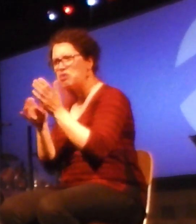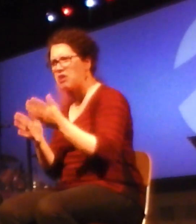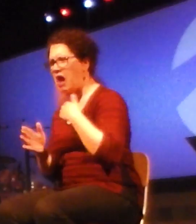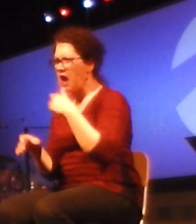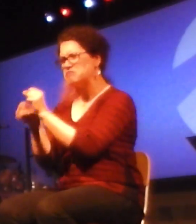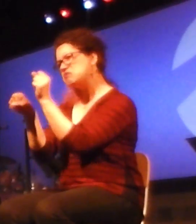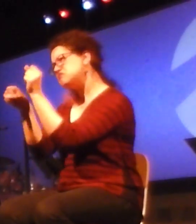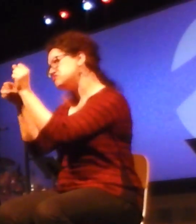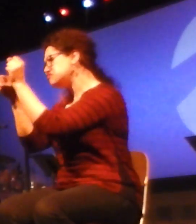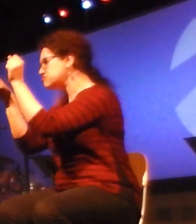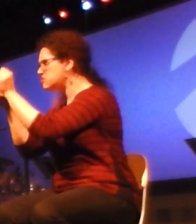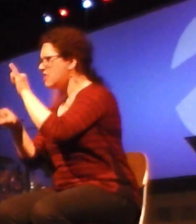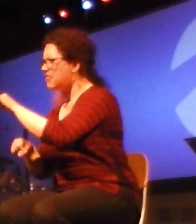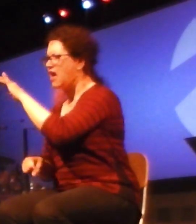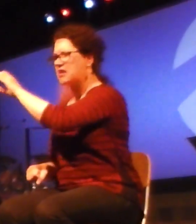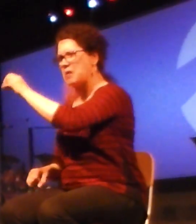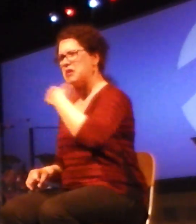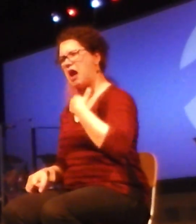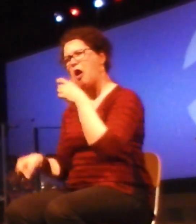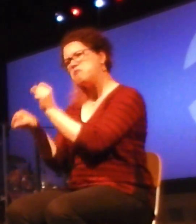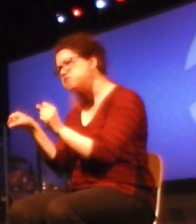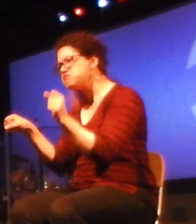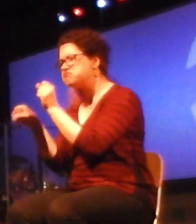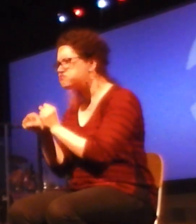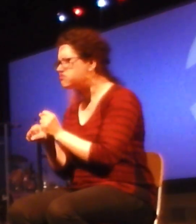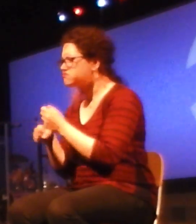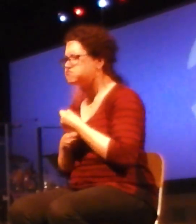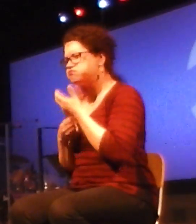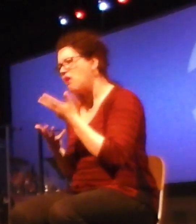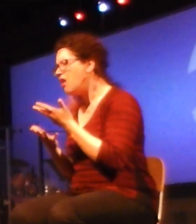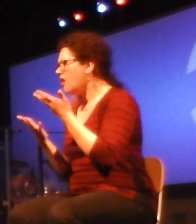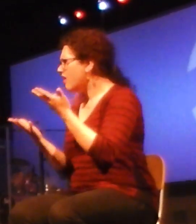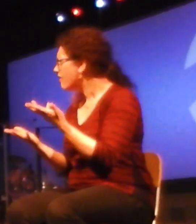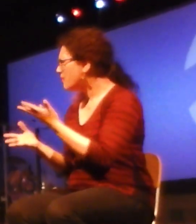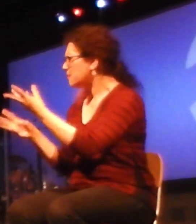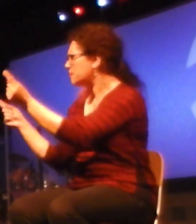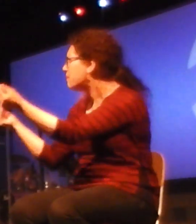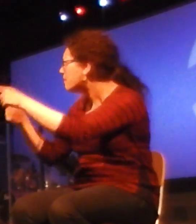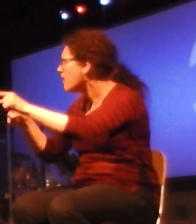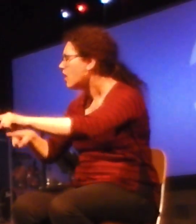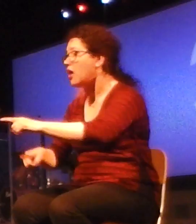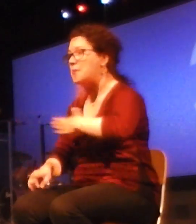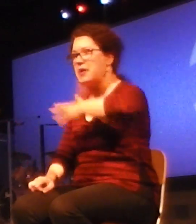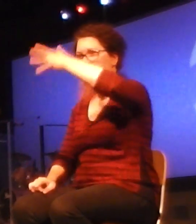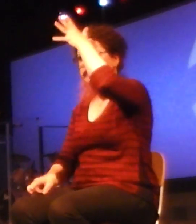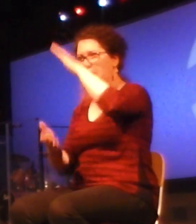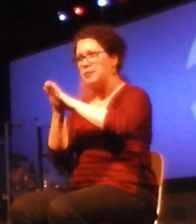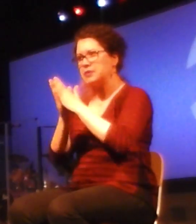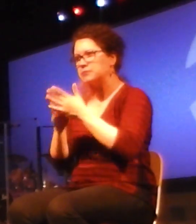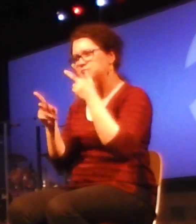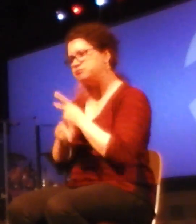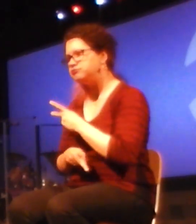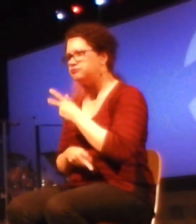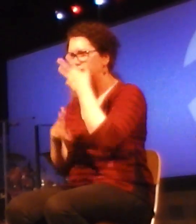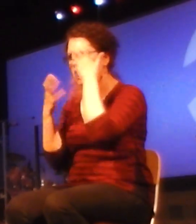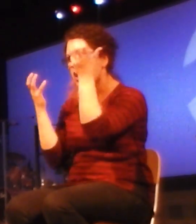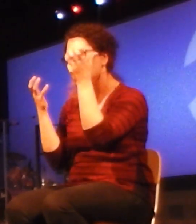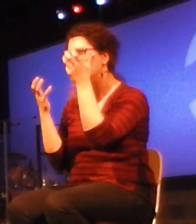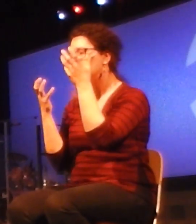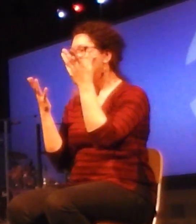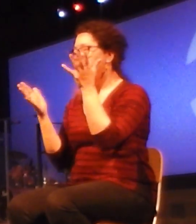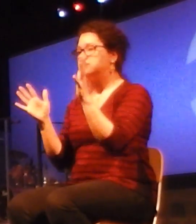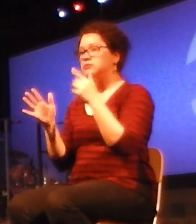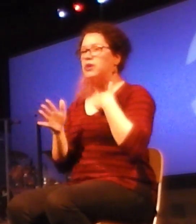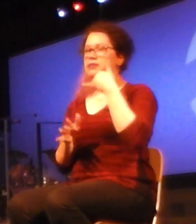I've given my heart to this company for the last little while. Like, what in the world? And so my dad starts getting more and more angry about Jody. And so we hang up the phone,